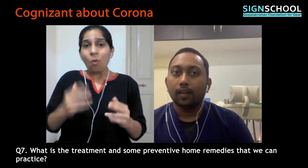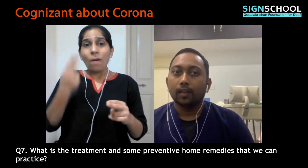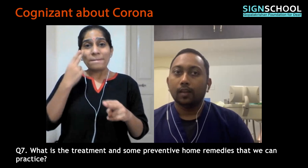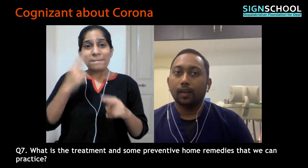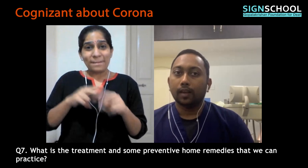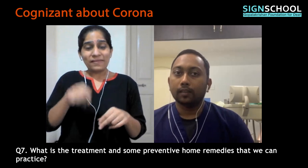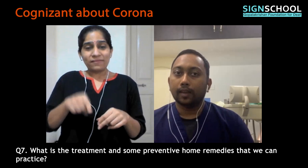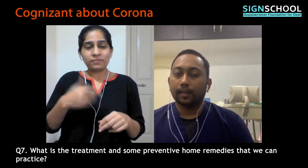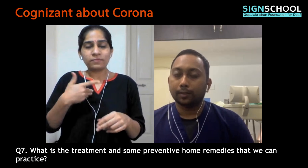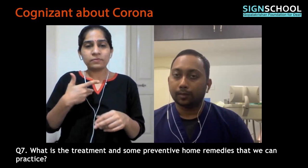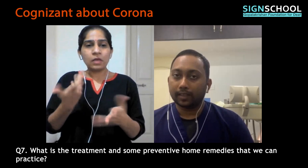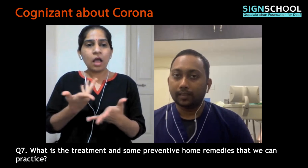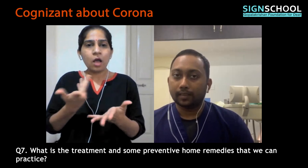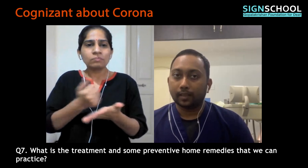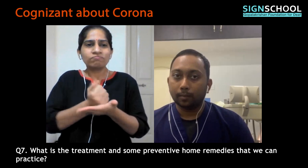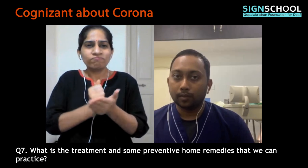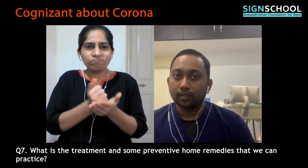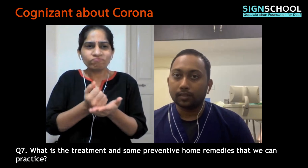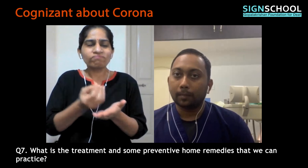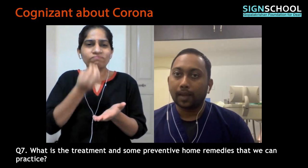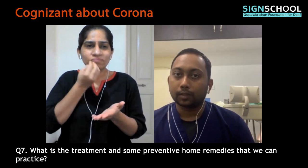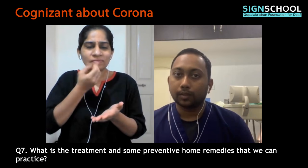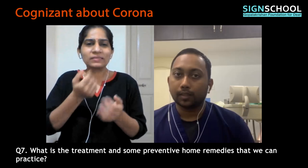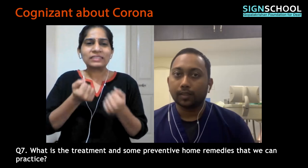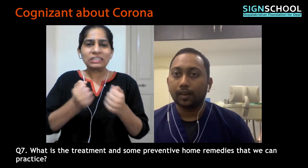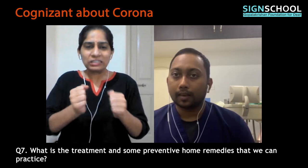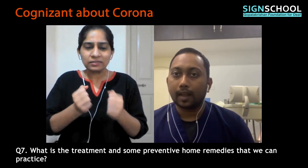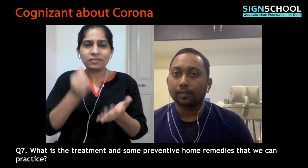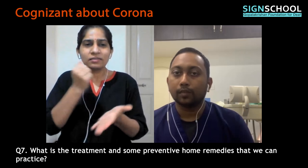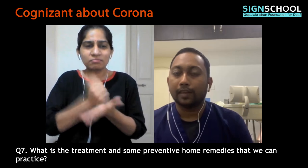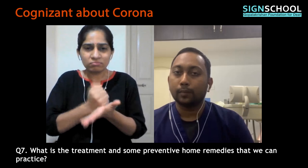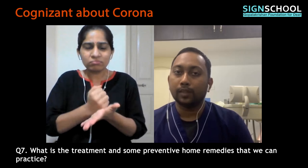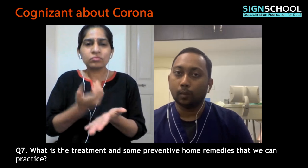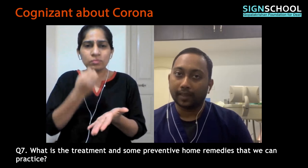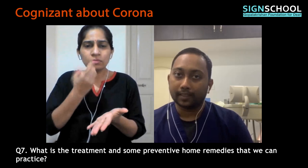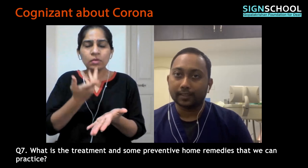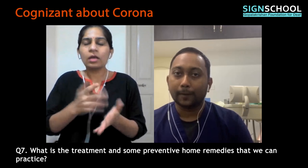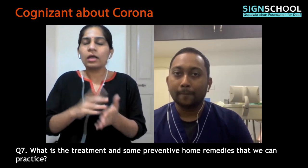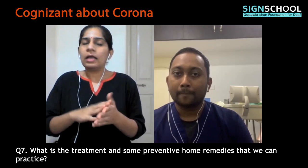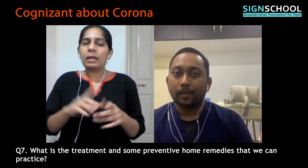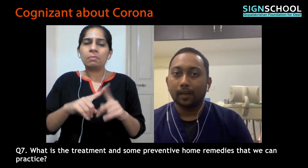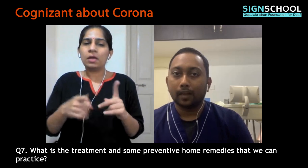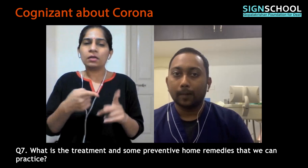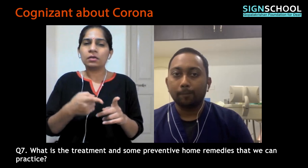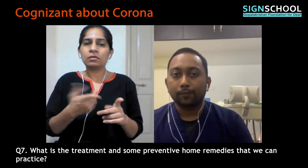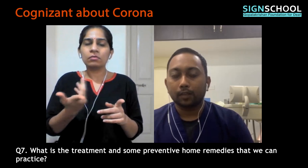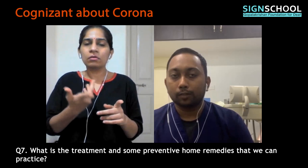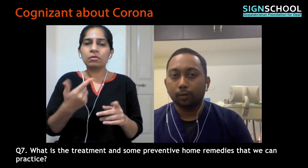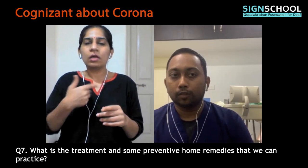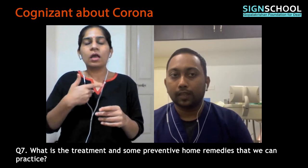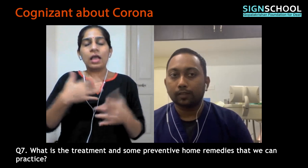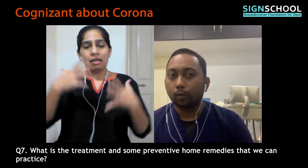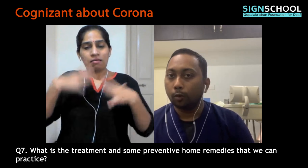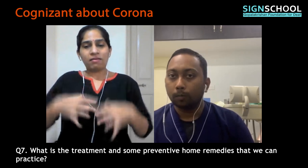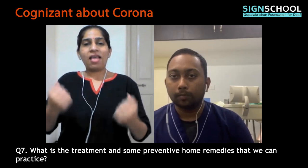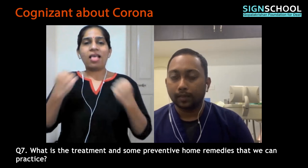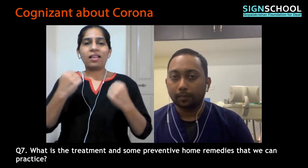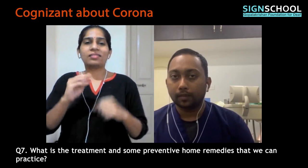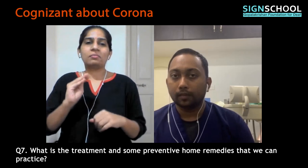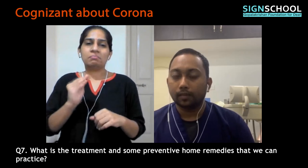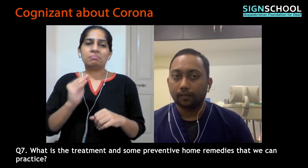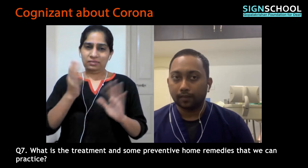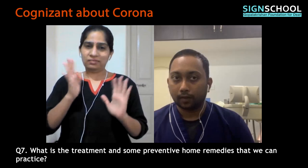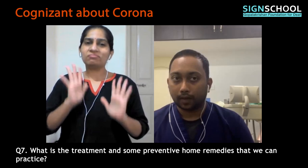cold. As you rightly said, the immune system has to kick in and it has to fight with the virus. So there's no